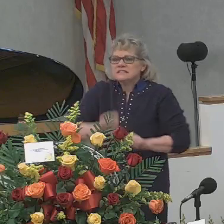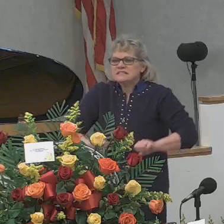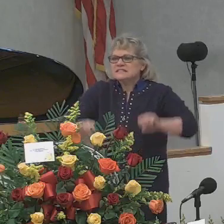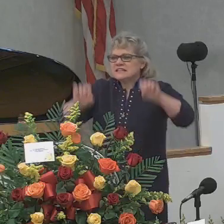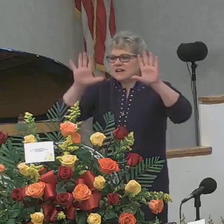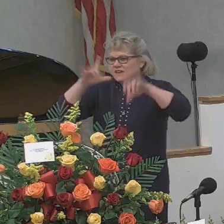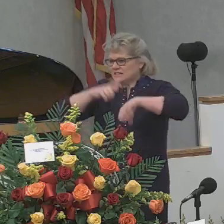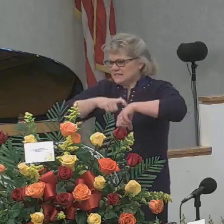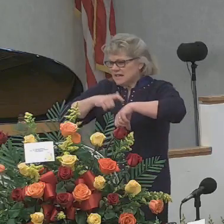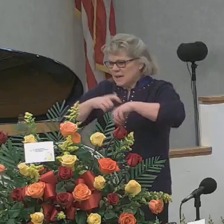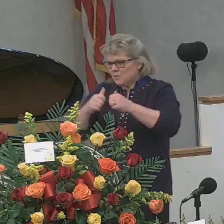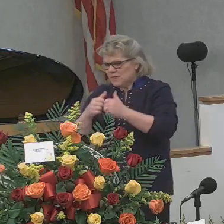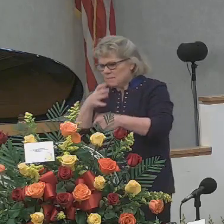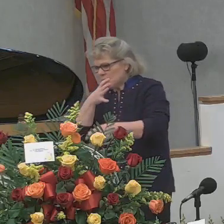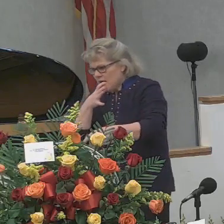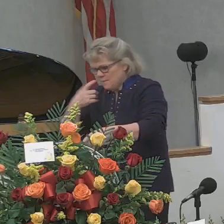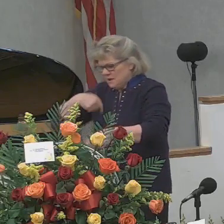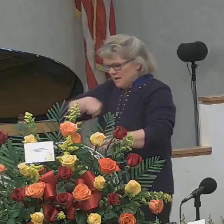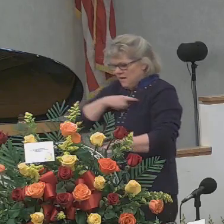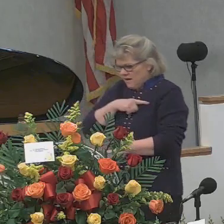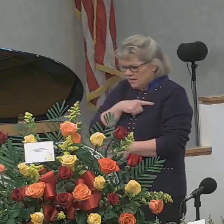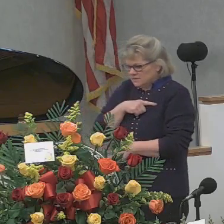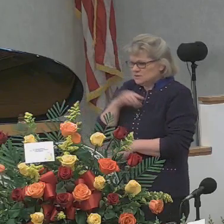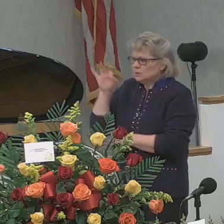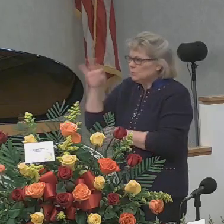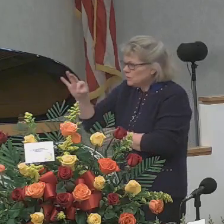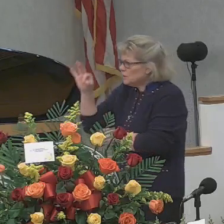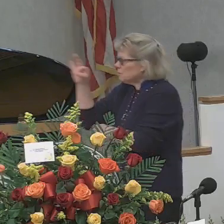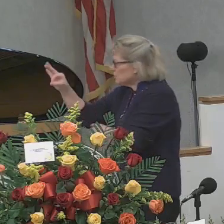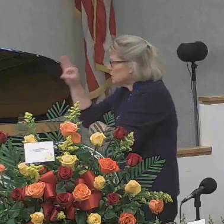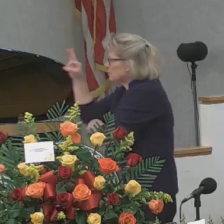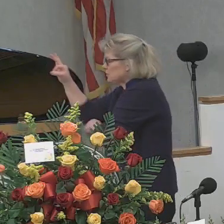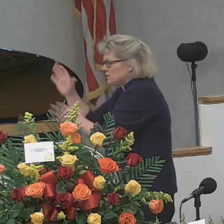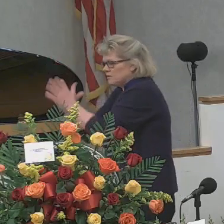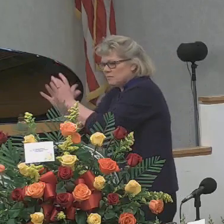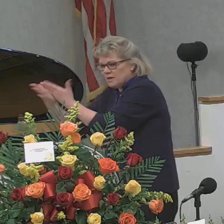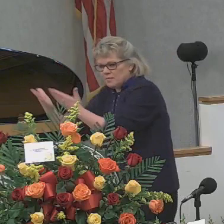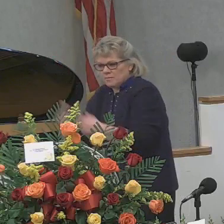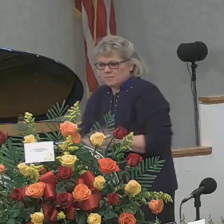sacrifice his time with my mom and us to preach the word to others.